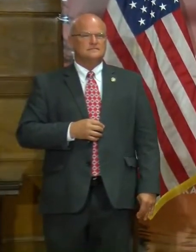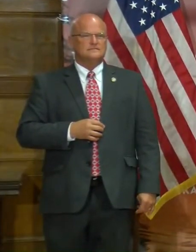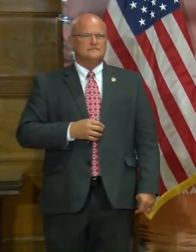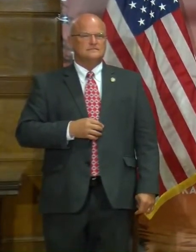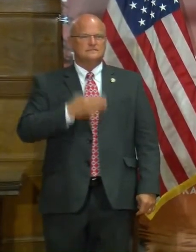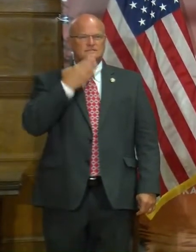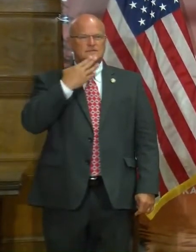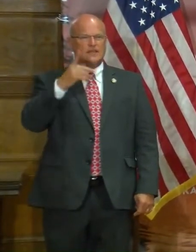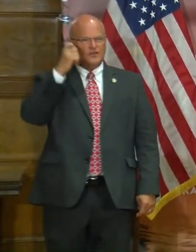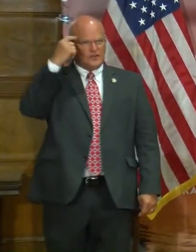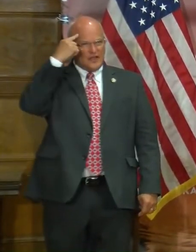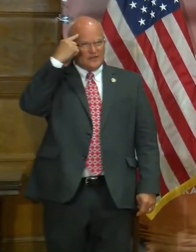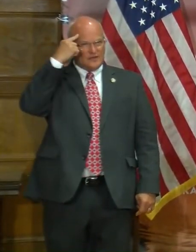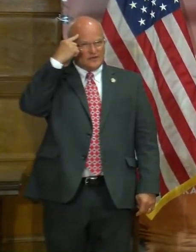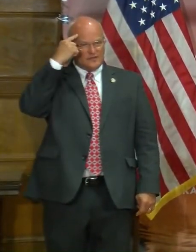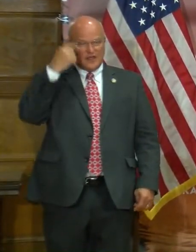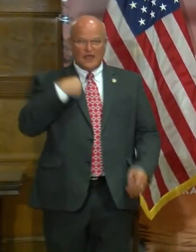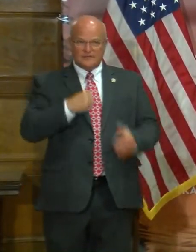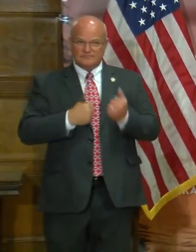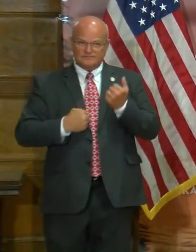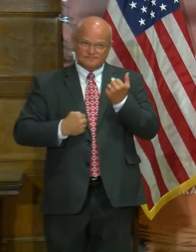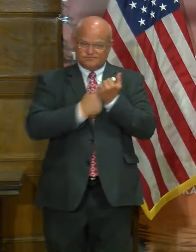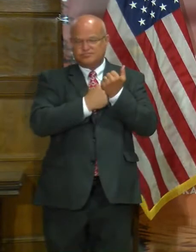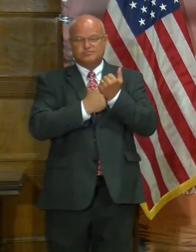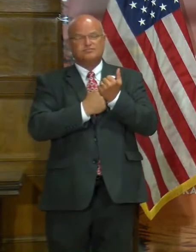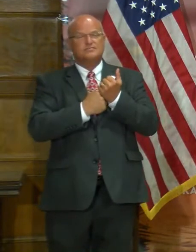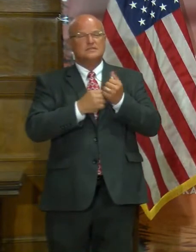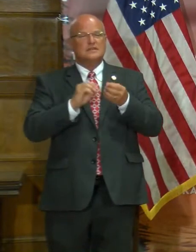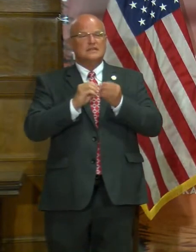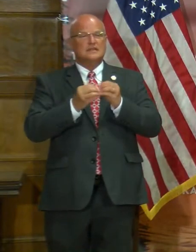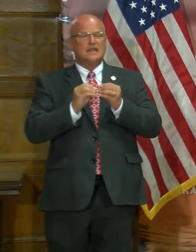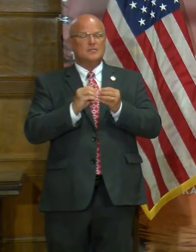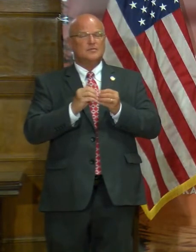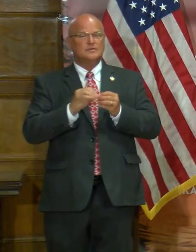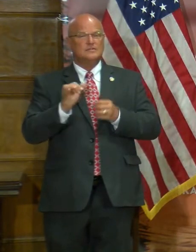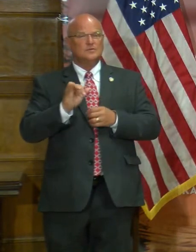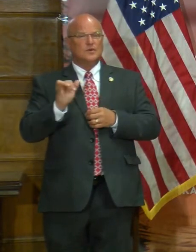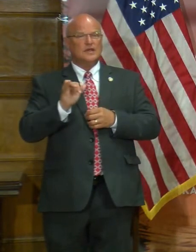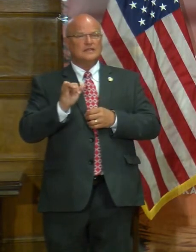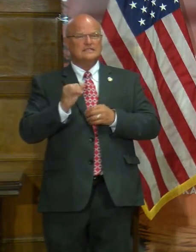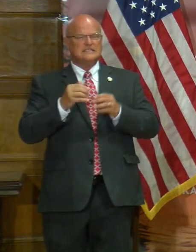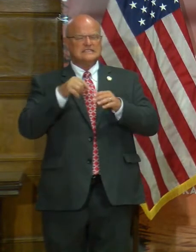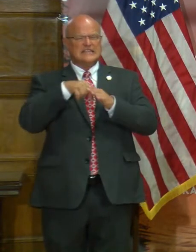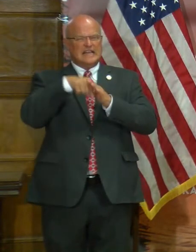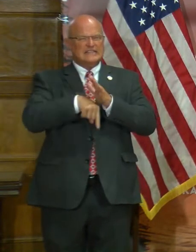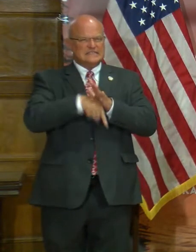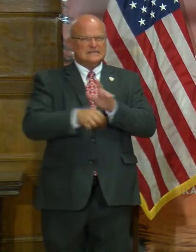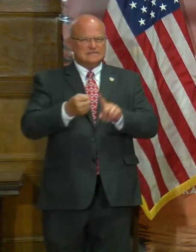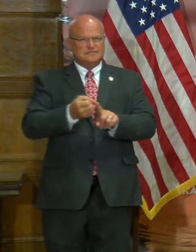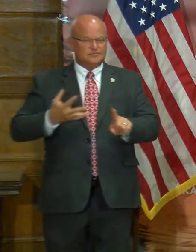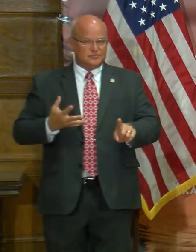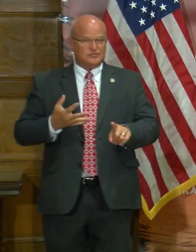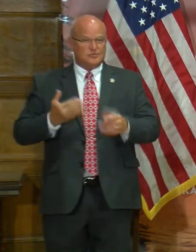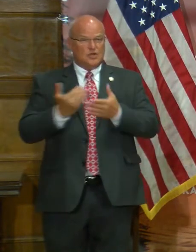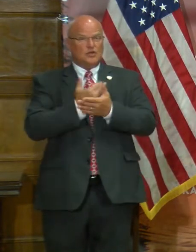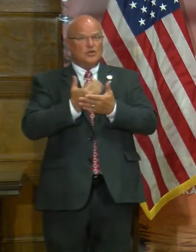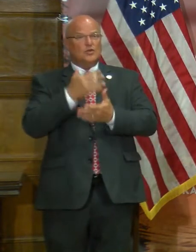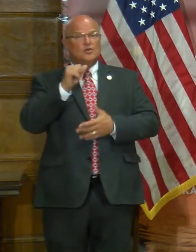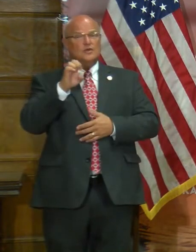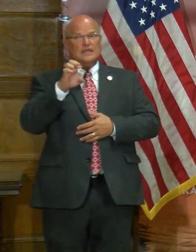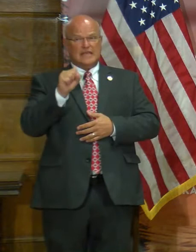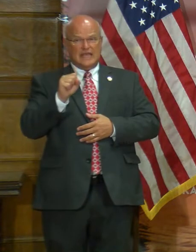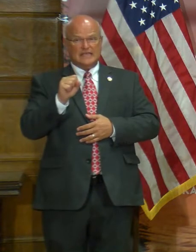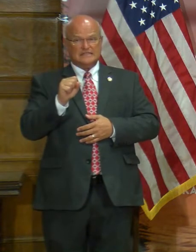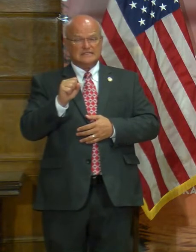Thank you, Governor. So let me reinforce the numbers that the Governor provided, as well as dive a little deeper. So our new cases, as